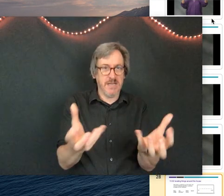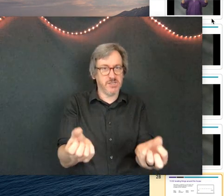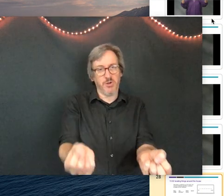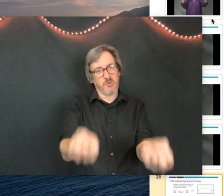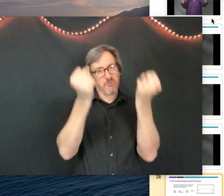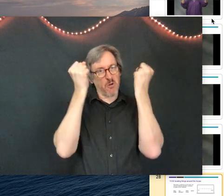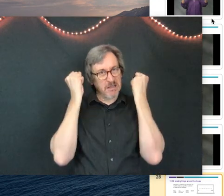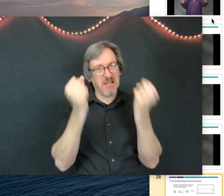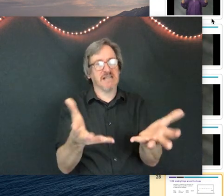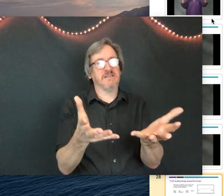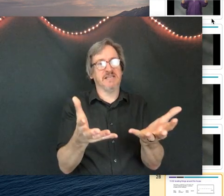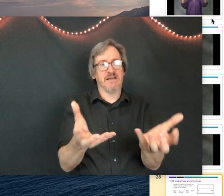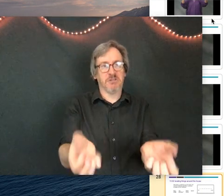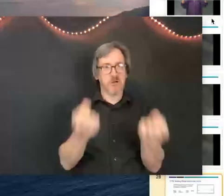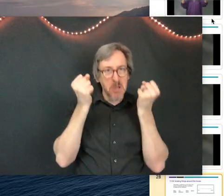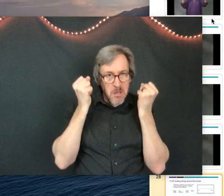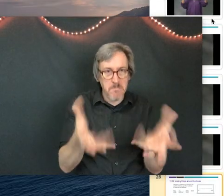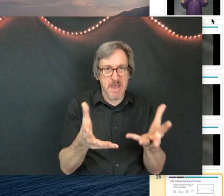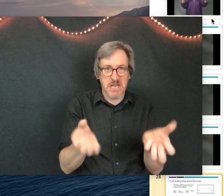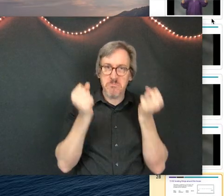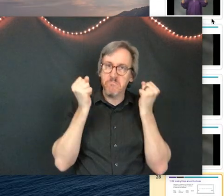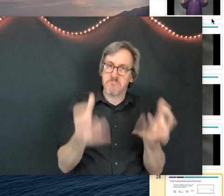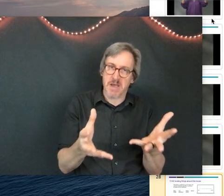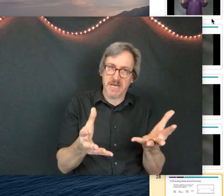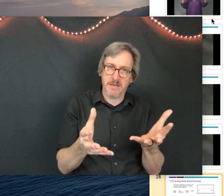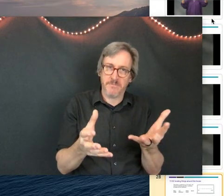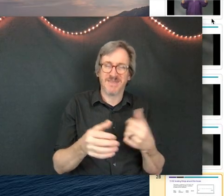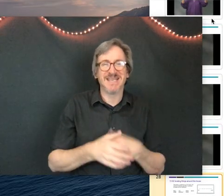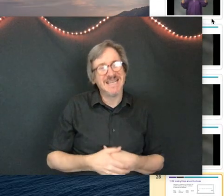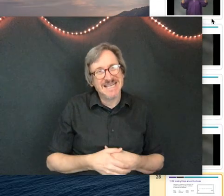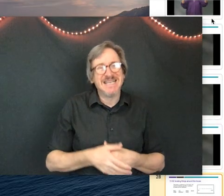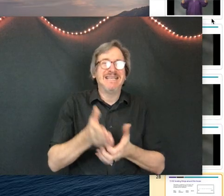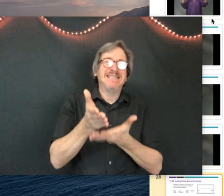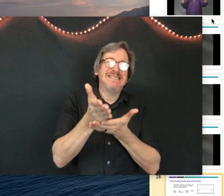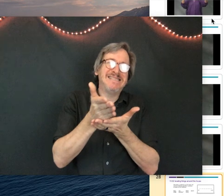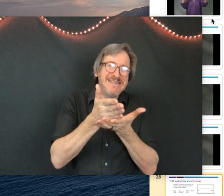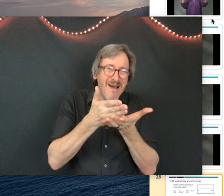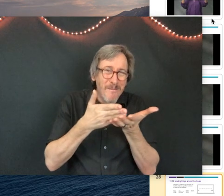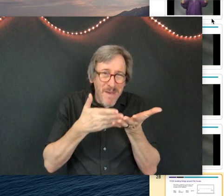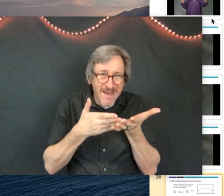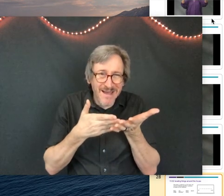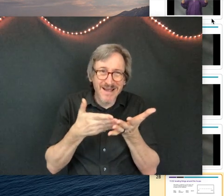Many. So you're throwing lots of things out there. Many.